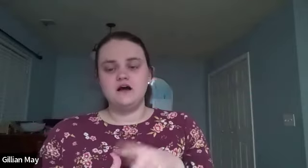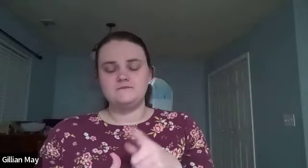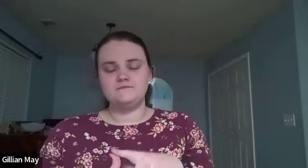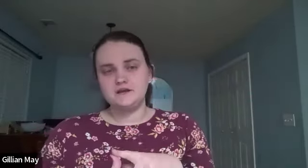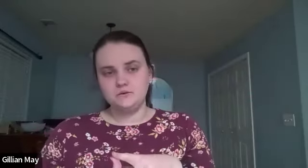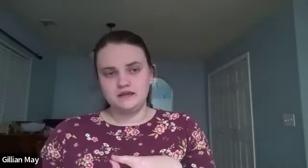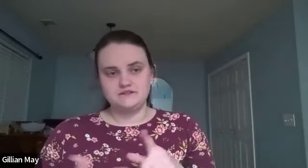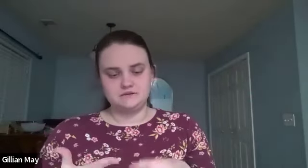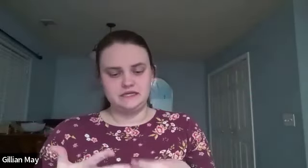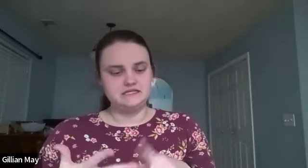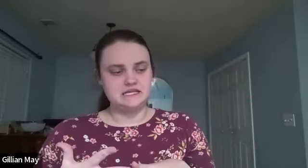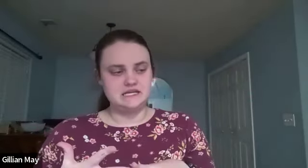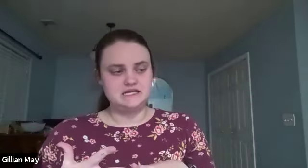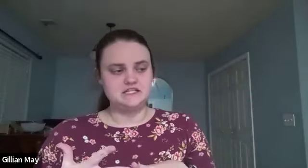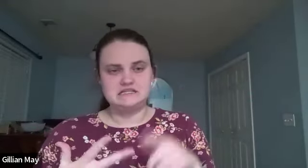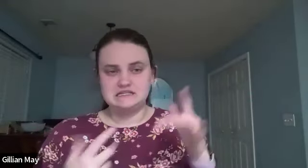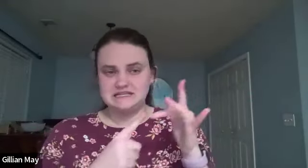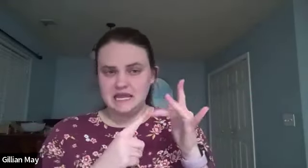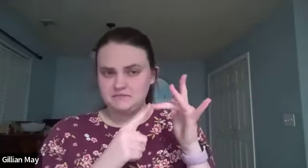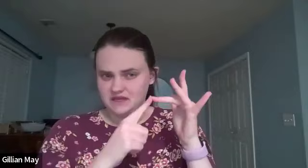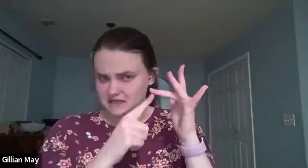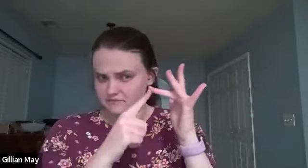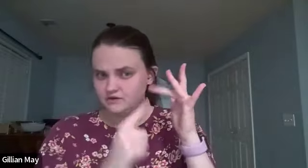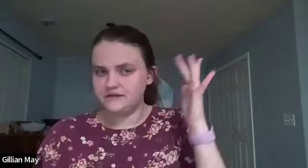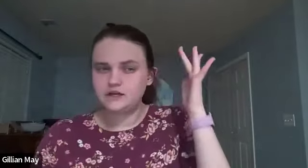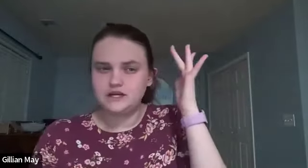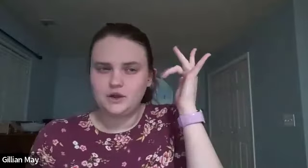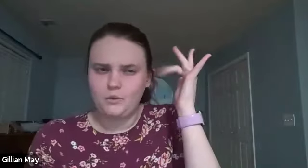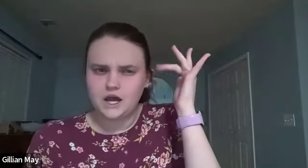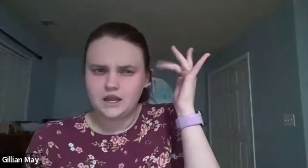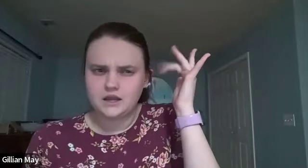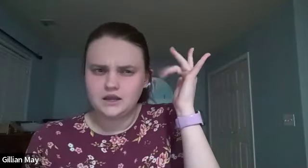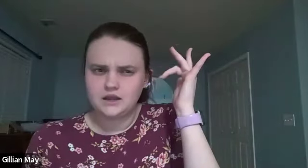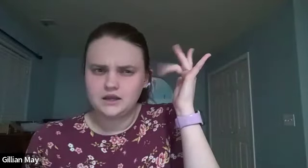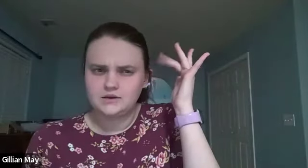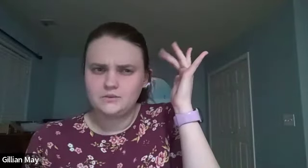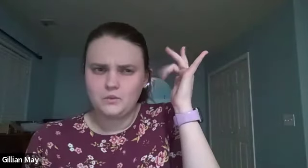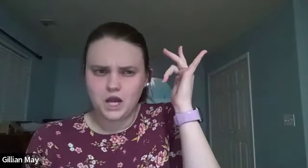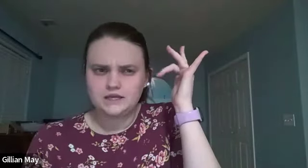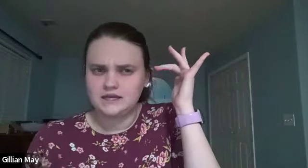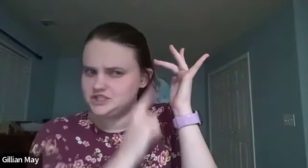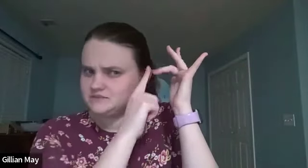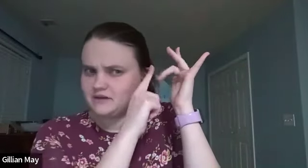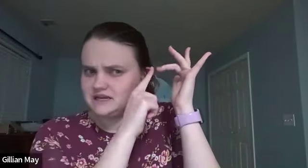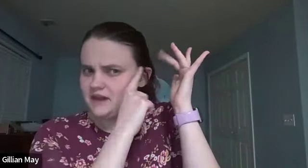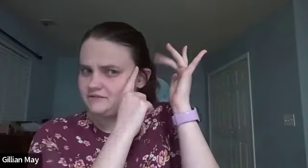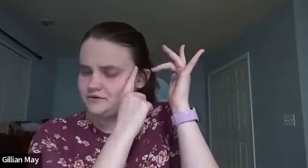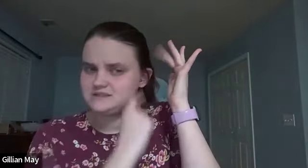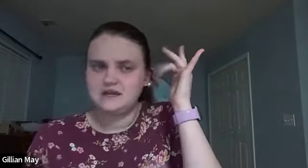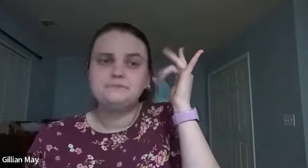The final way of doing it is it's that same middle finger, and you go Y. Y. It's just bouncing it back and forth this side.